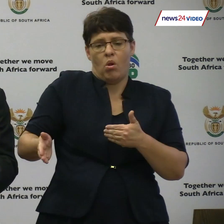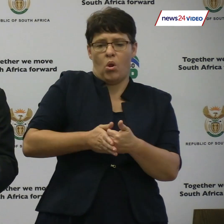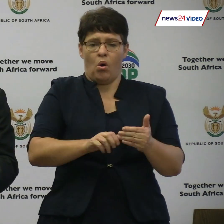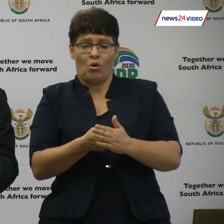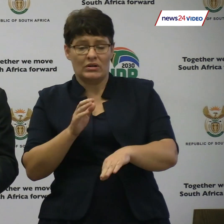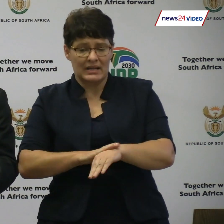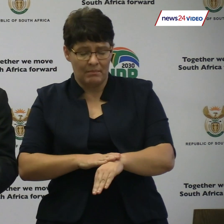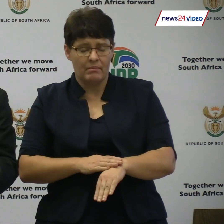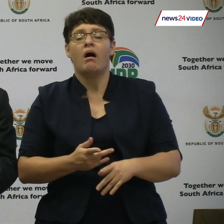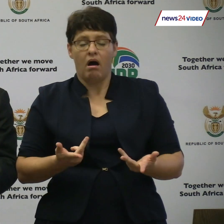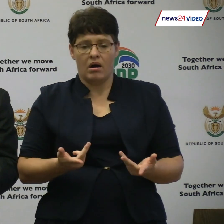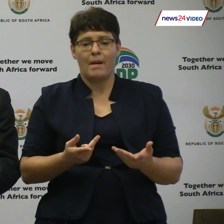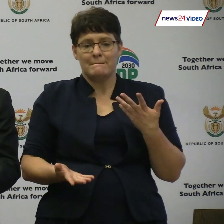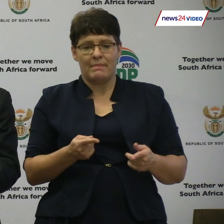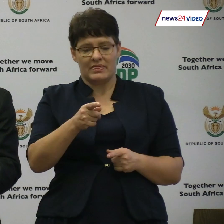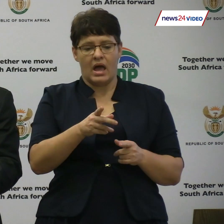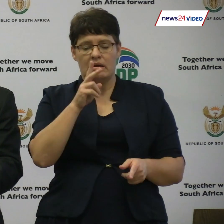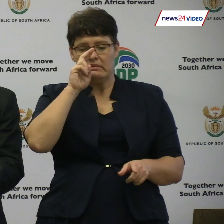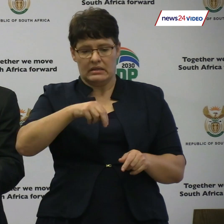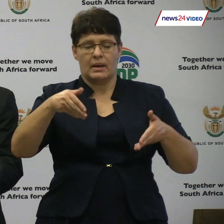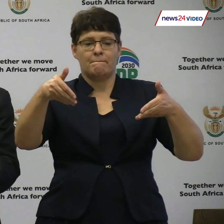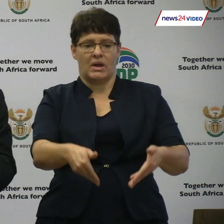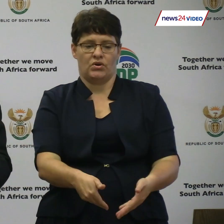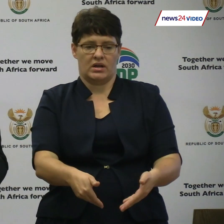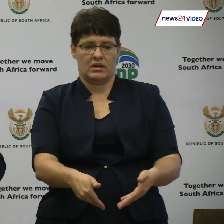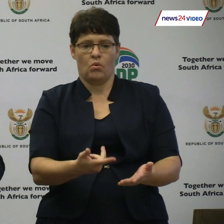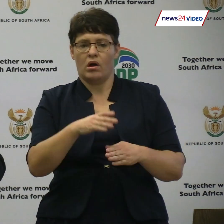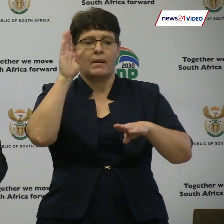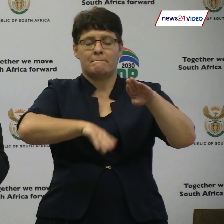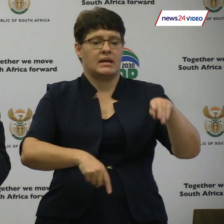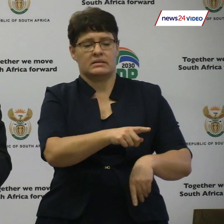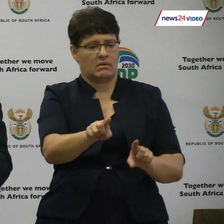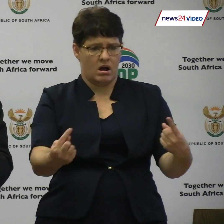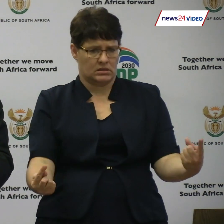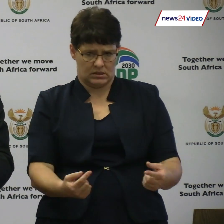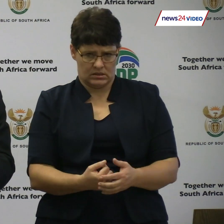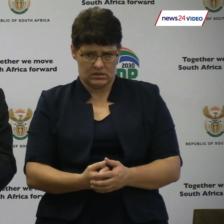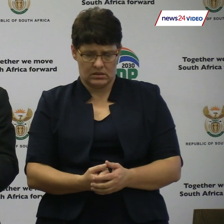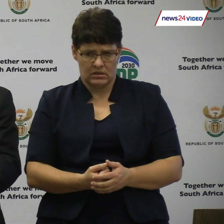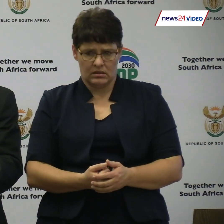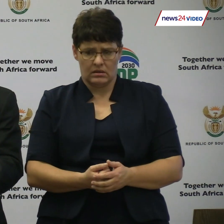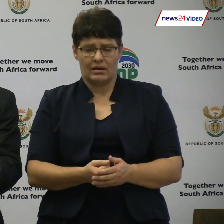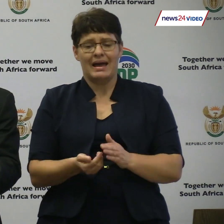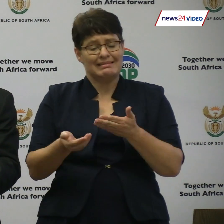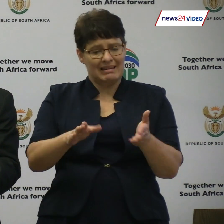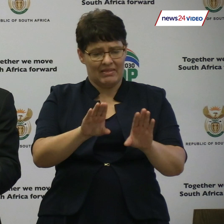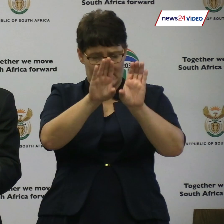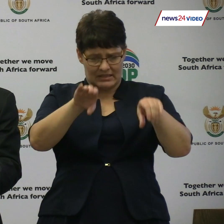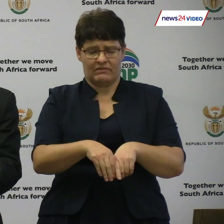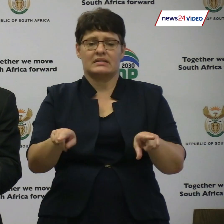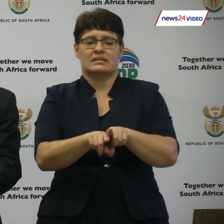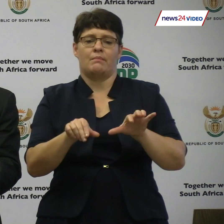during that period, people might need to bury the dead and we could not punish them. So death certificate will be issued as they